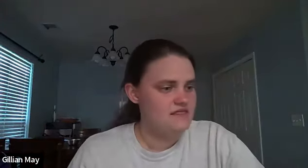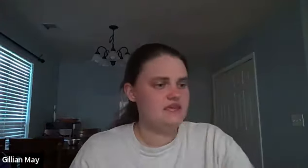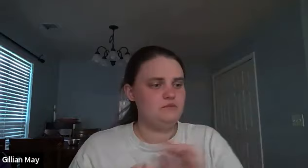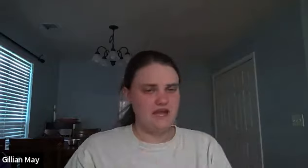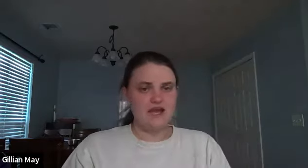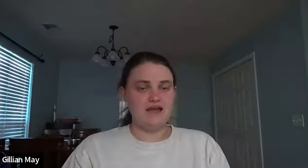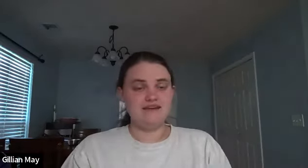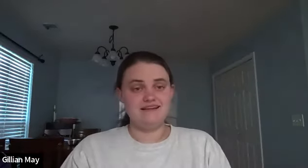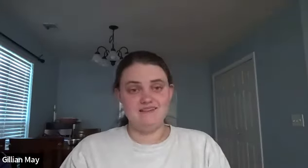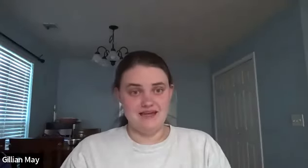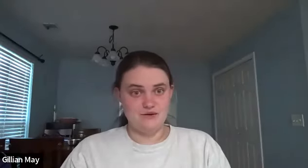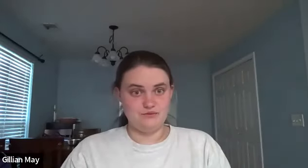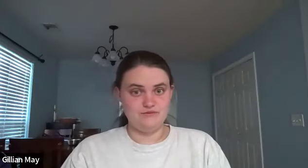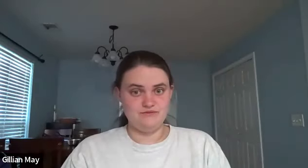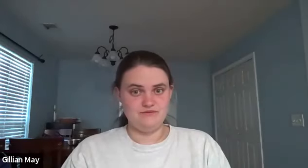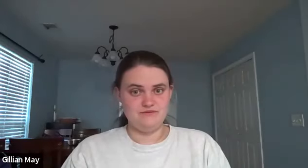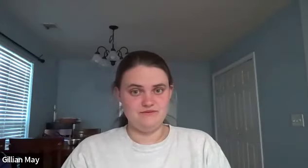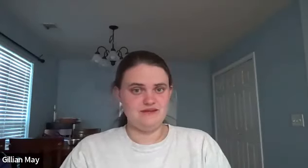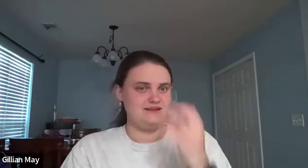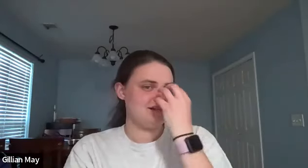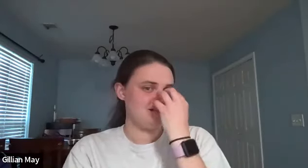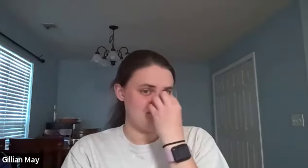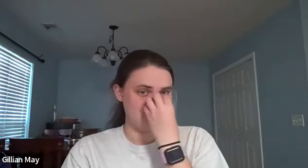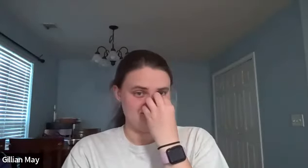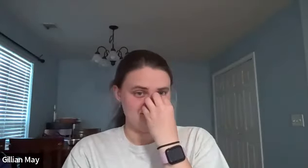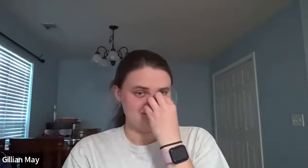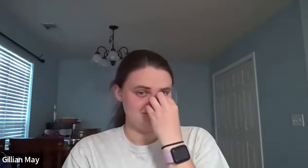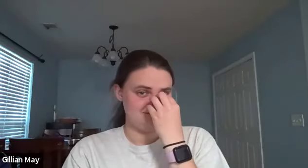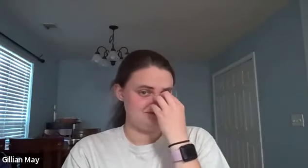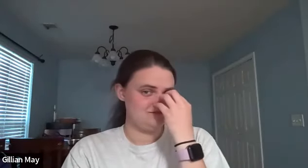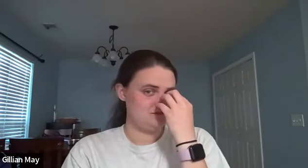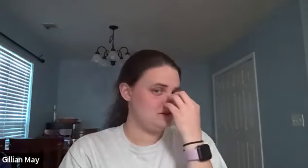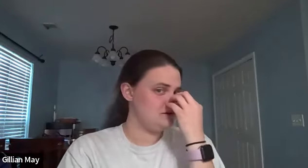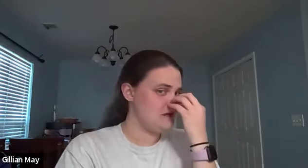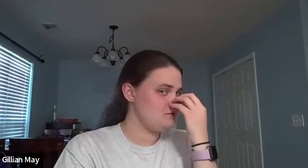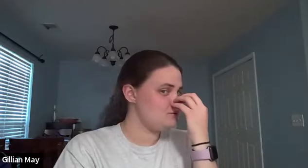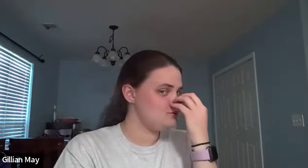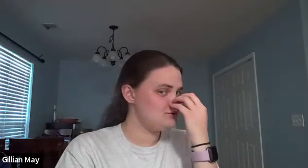Then we had clown, clown, the little clowns.